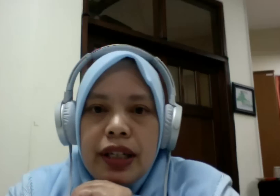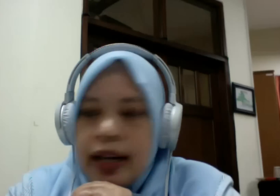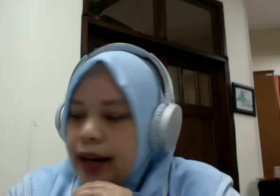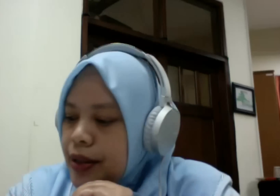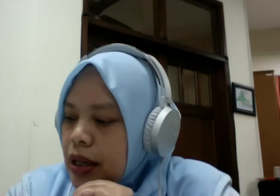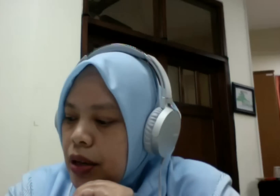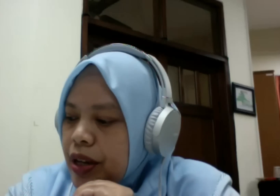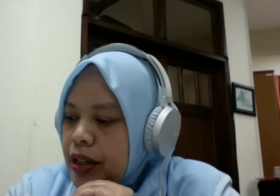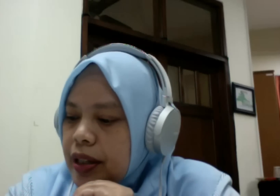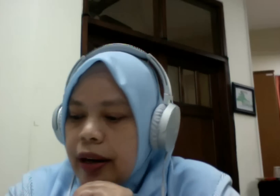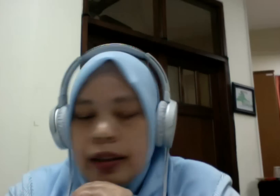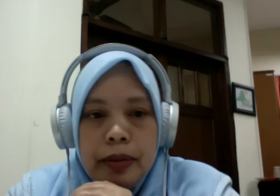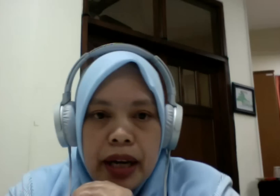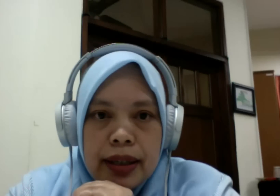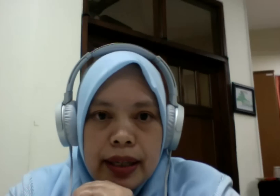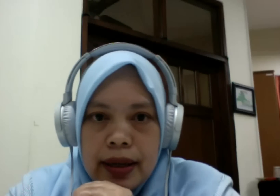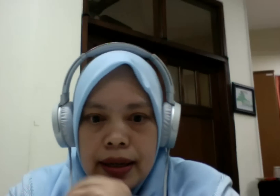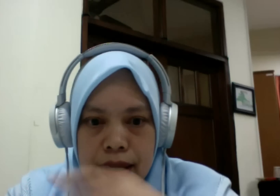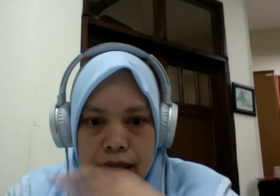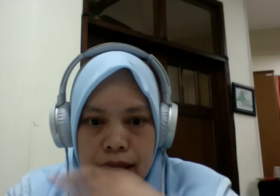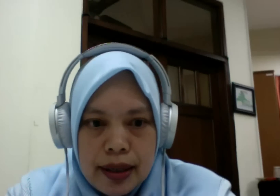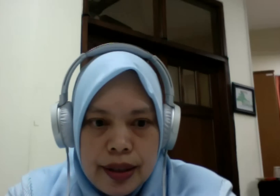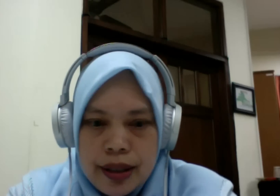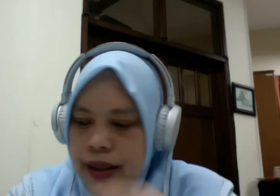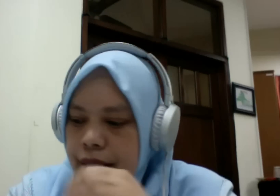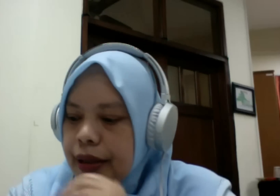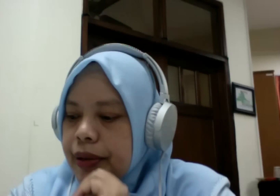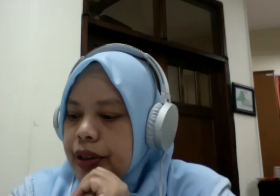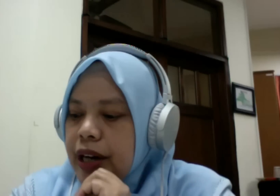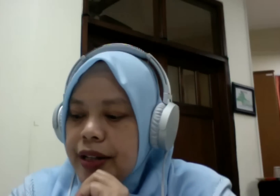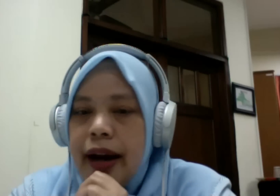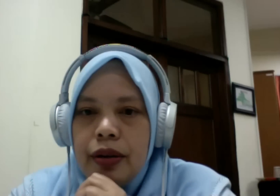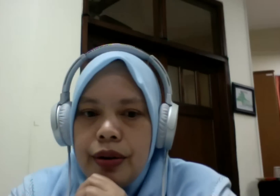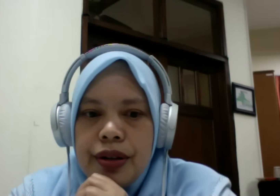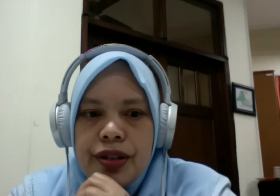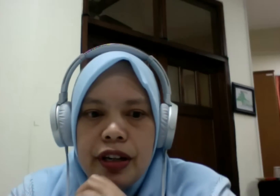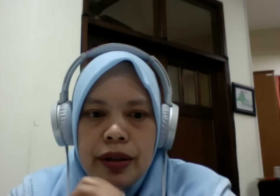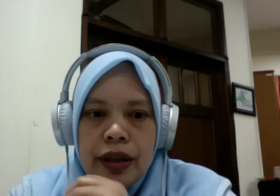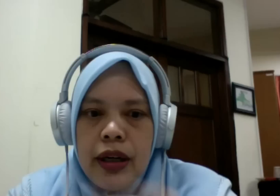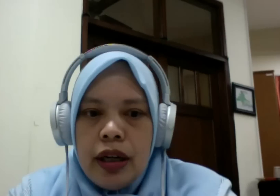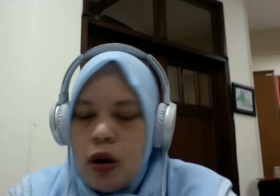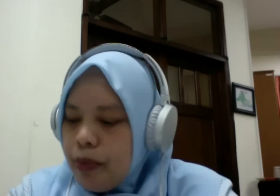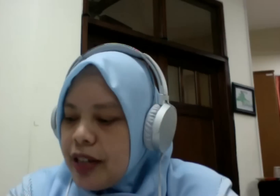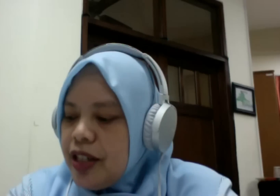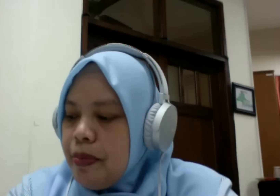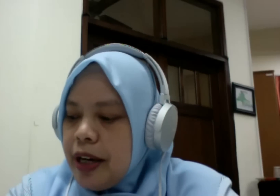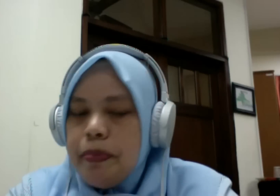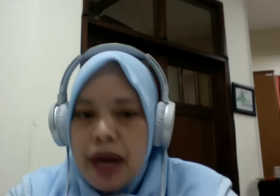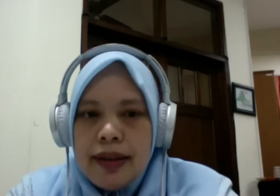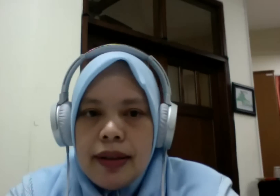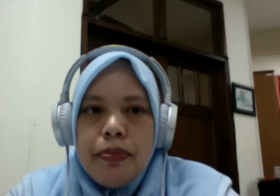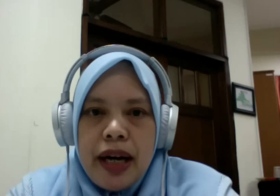Everyone can ask a question directly by click the right hand on the screen on